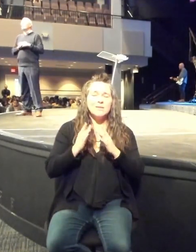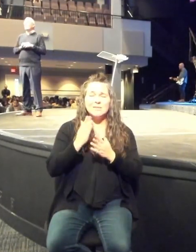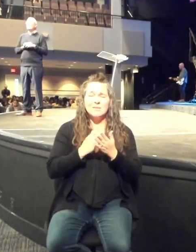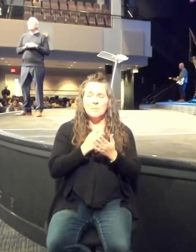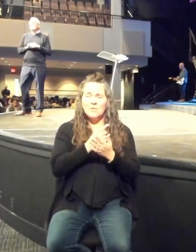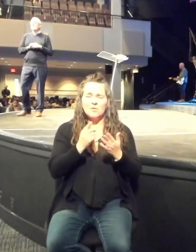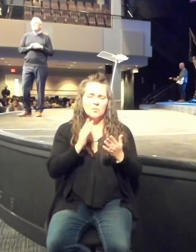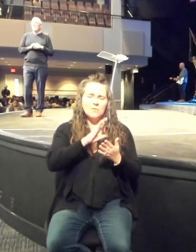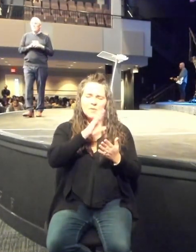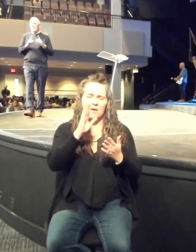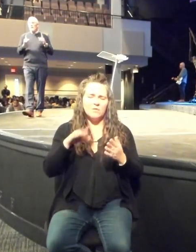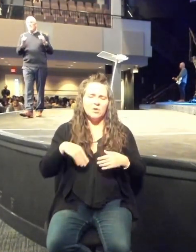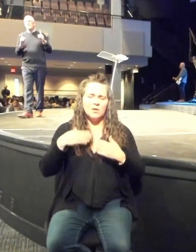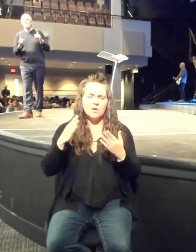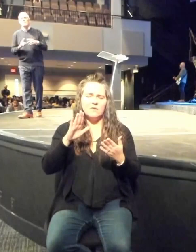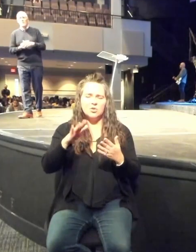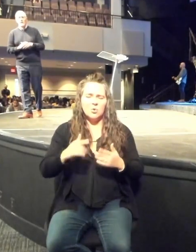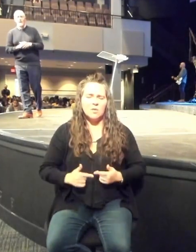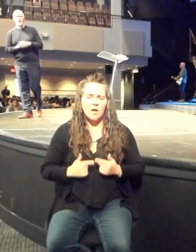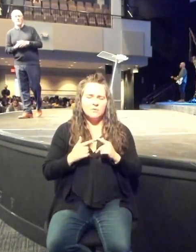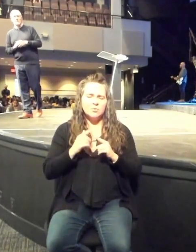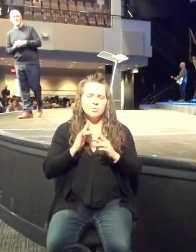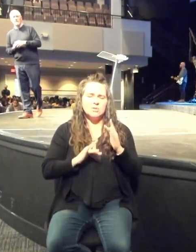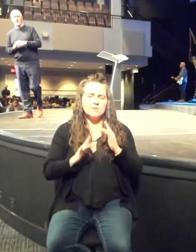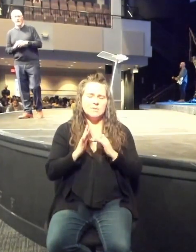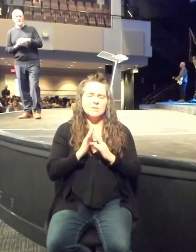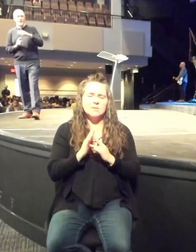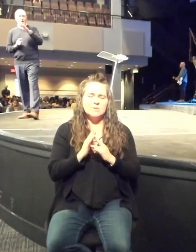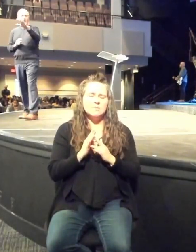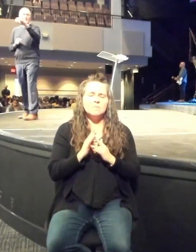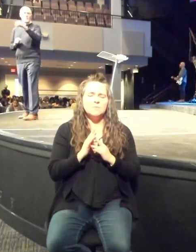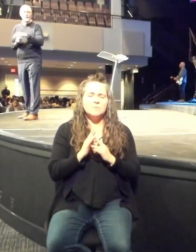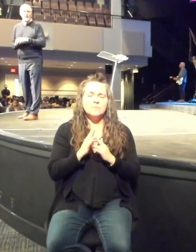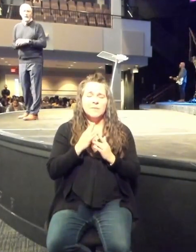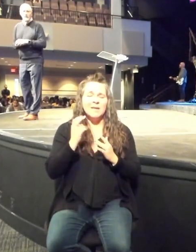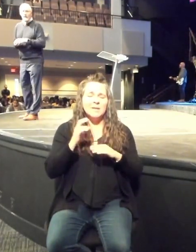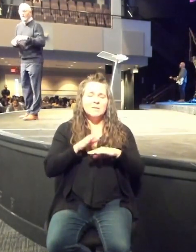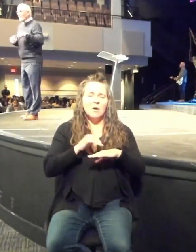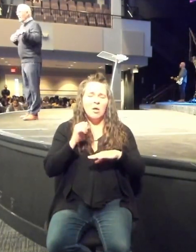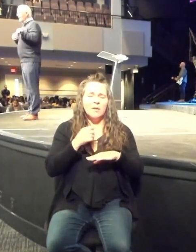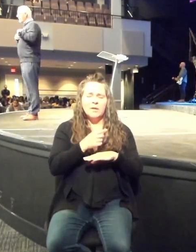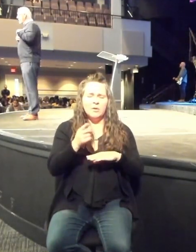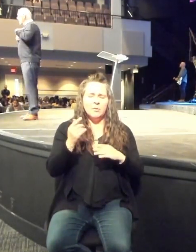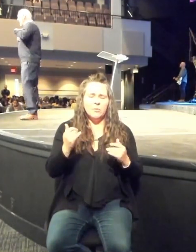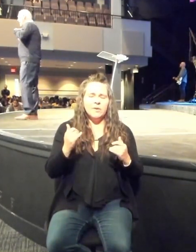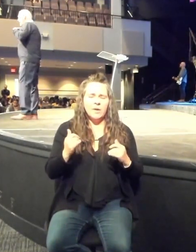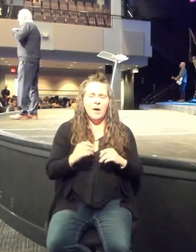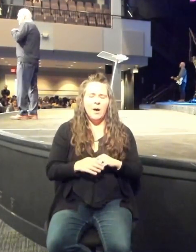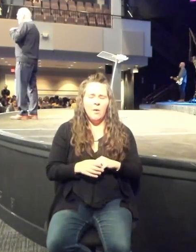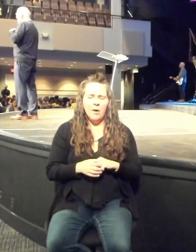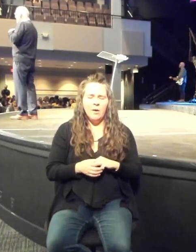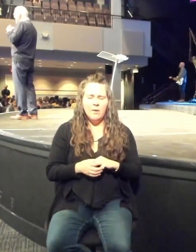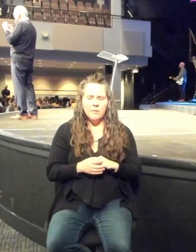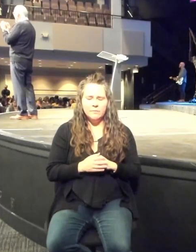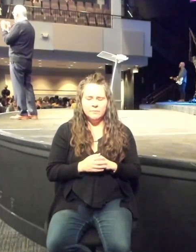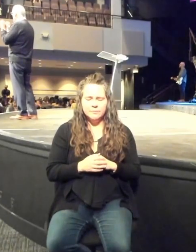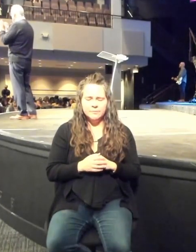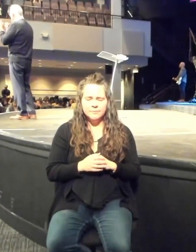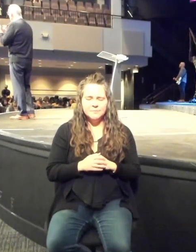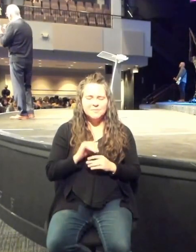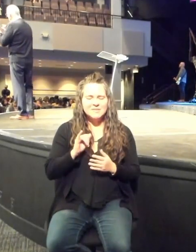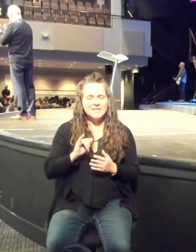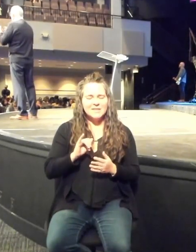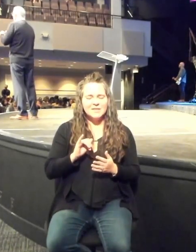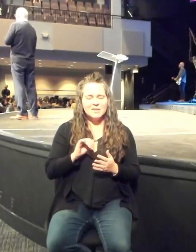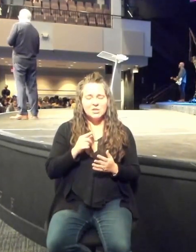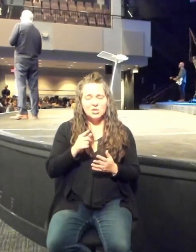given your life to Jesus. You've never taken that step toward God. And he's calling you right now. That thing happening inside of you, that's the Holy